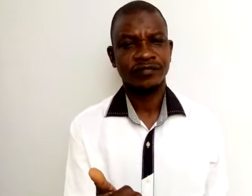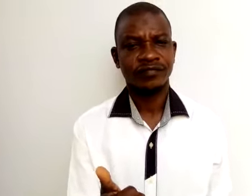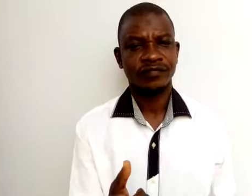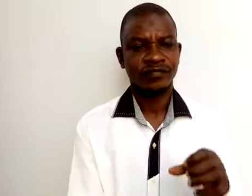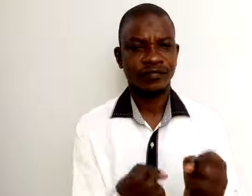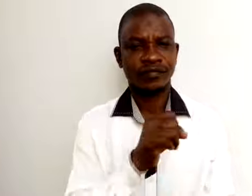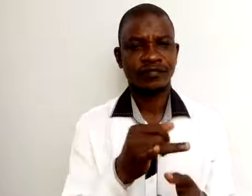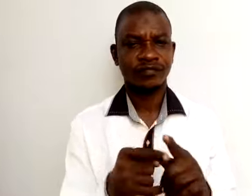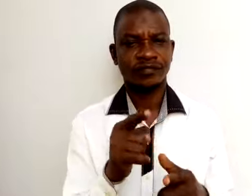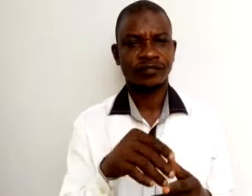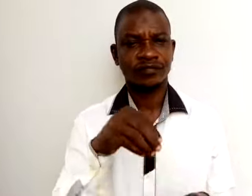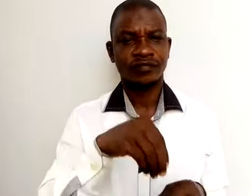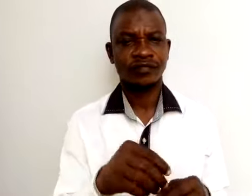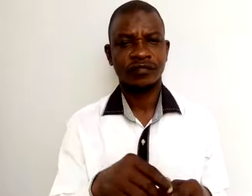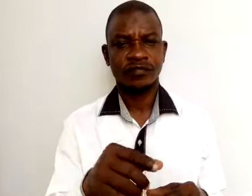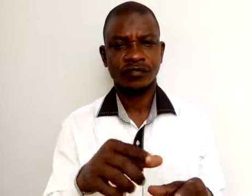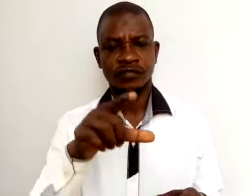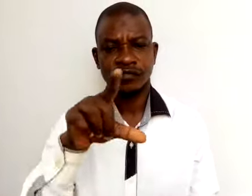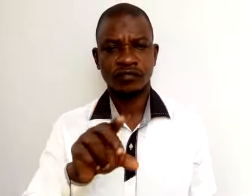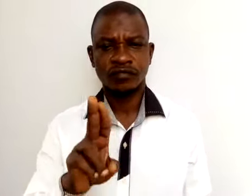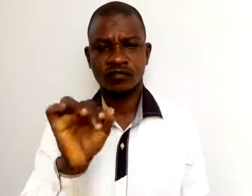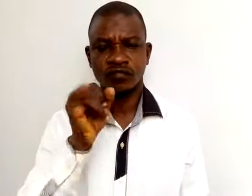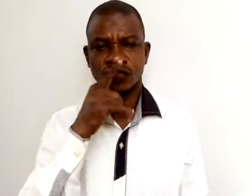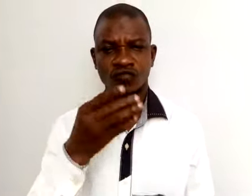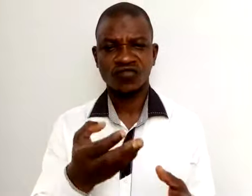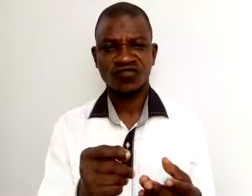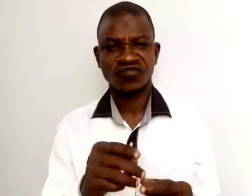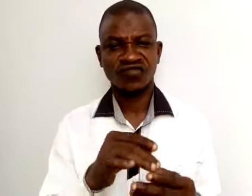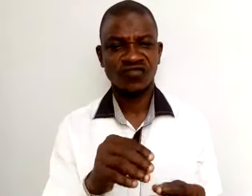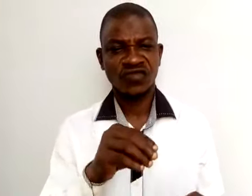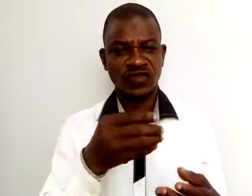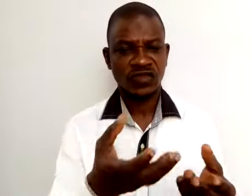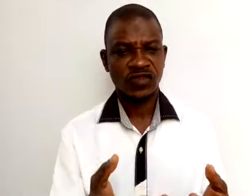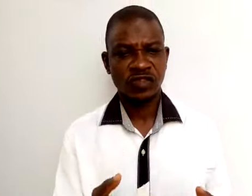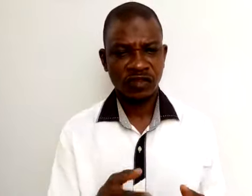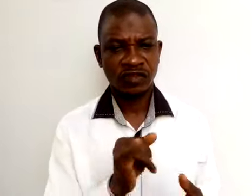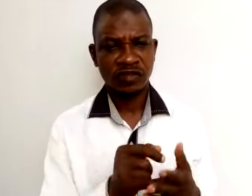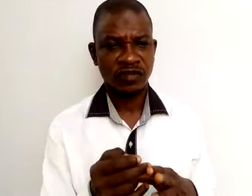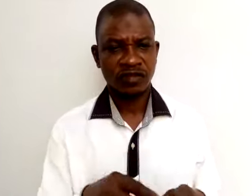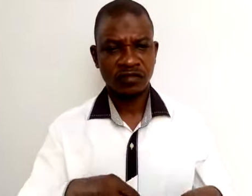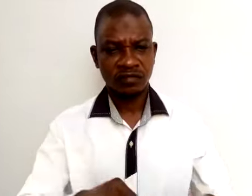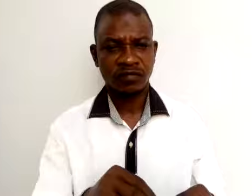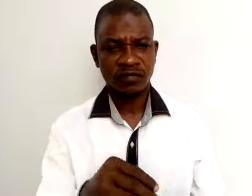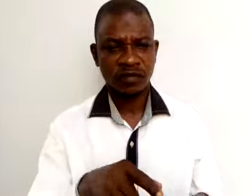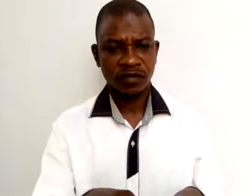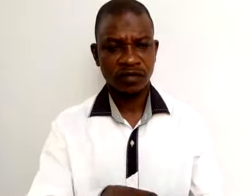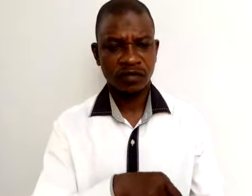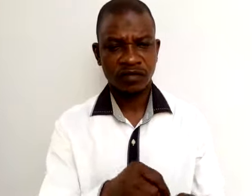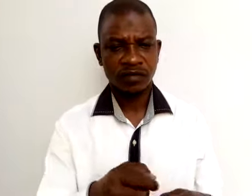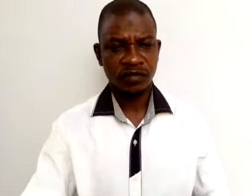Change in quantity demand is a movement along the same demand